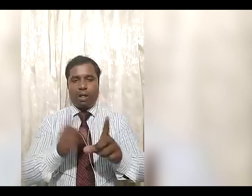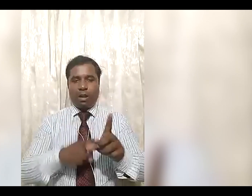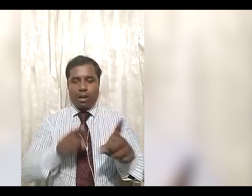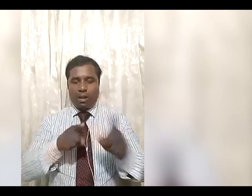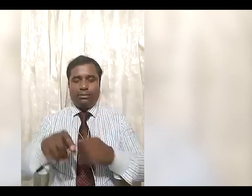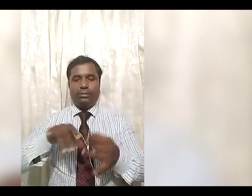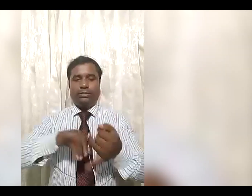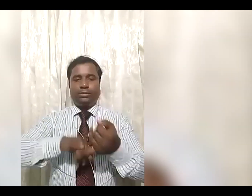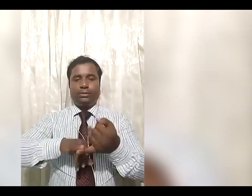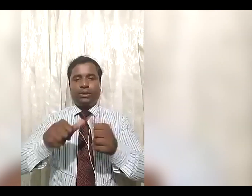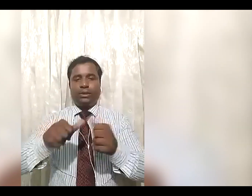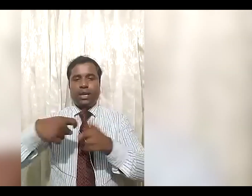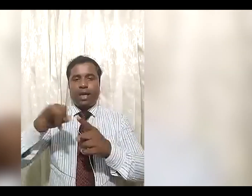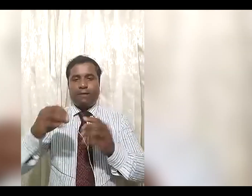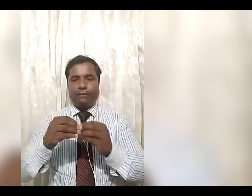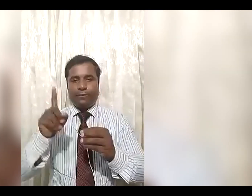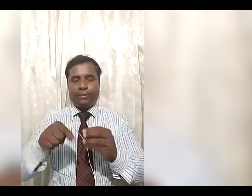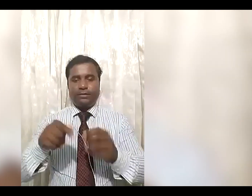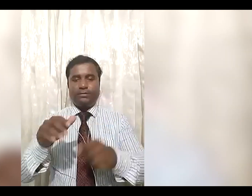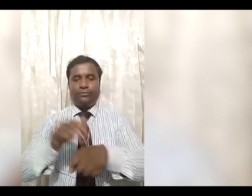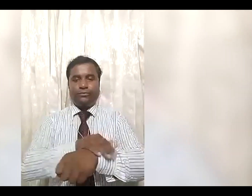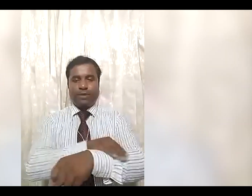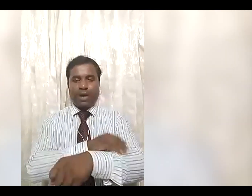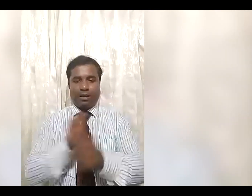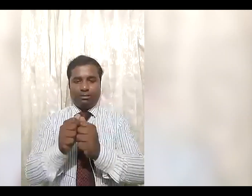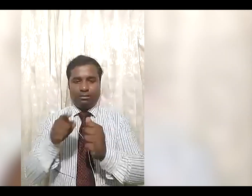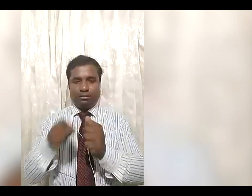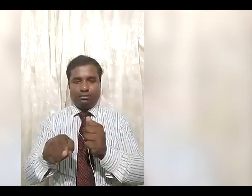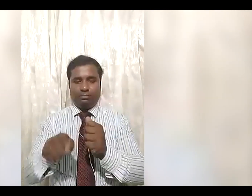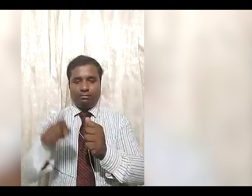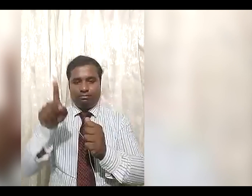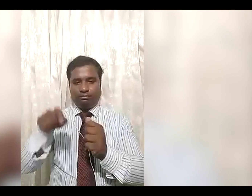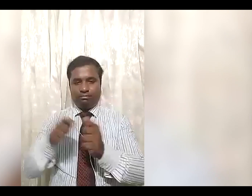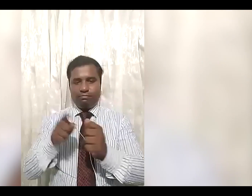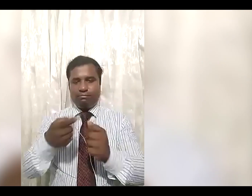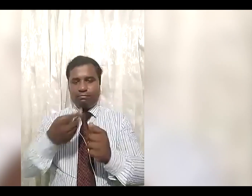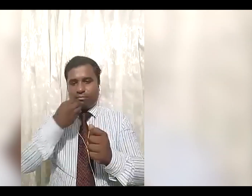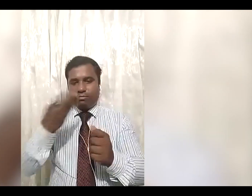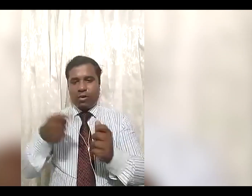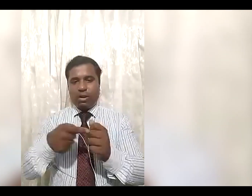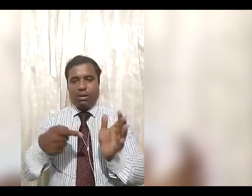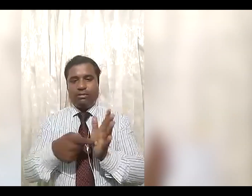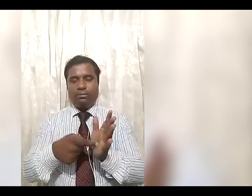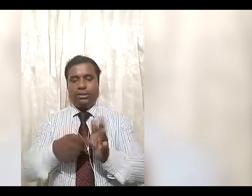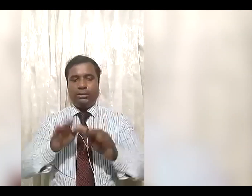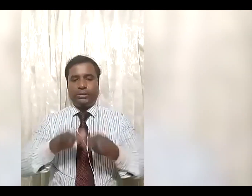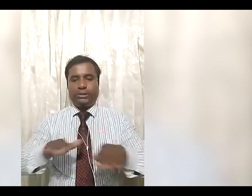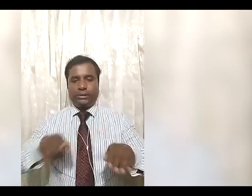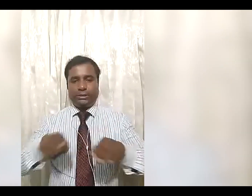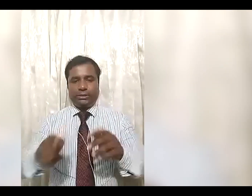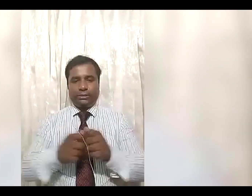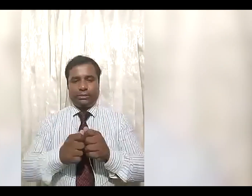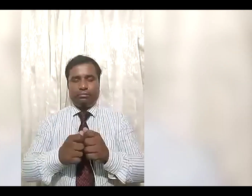a SAVE volunteer with IFES. SAVE means Students Against